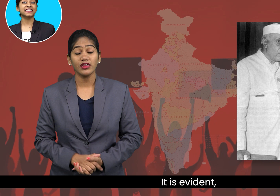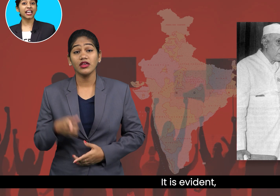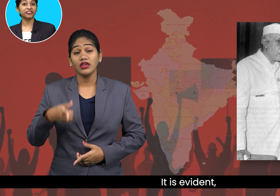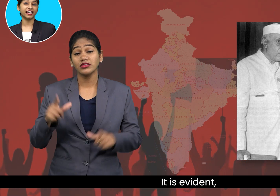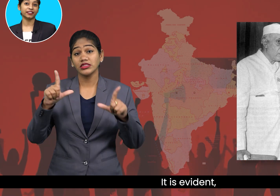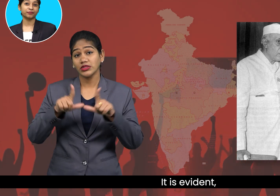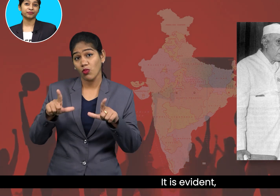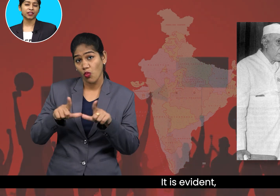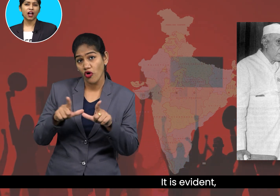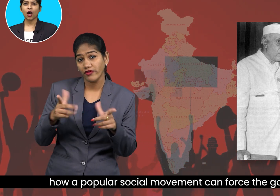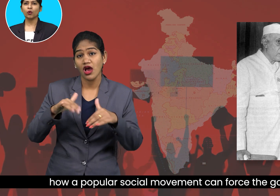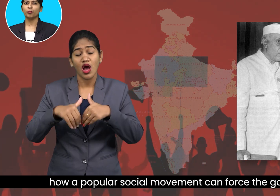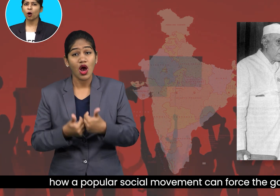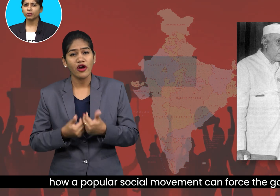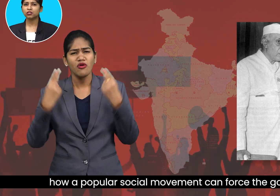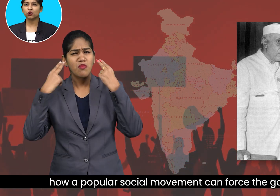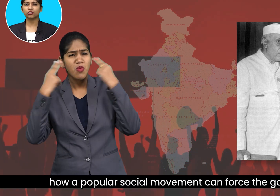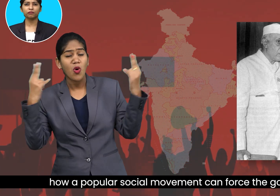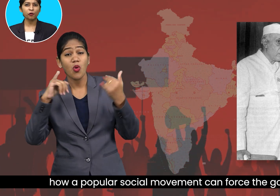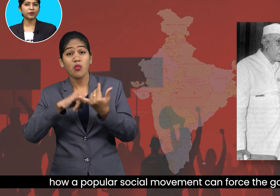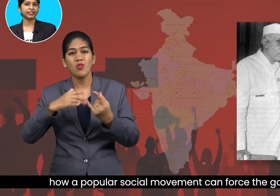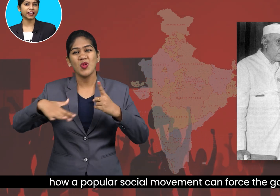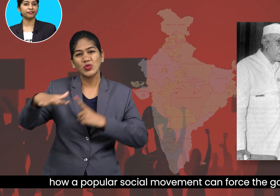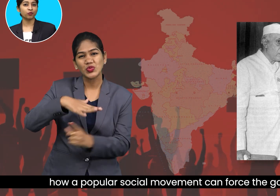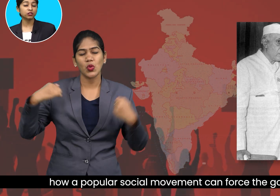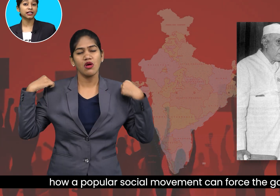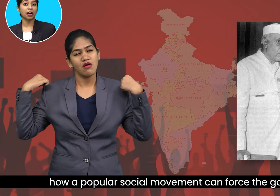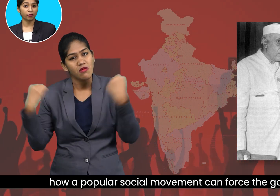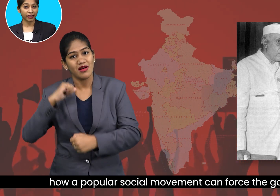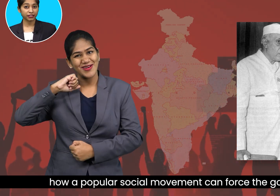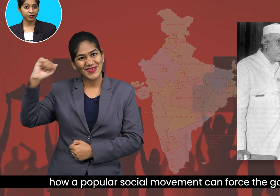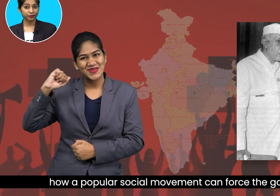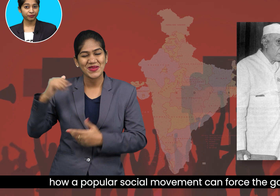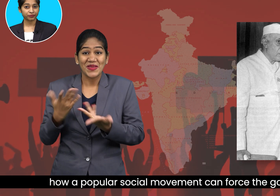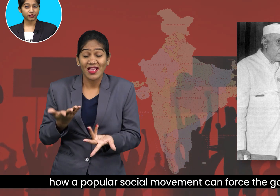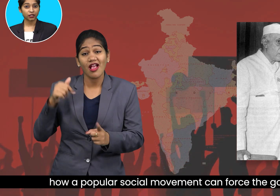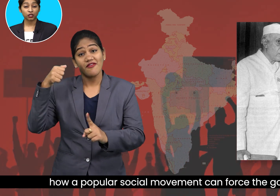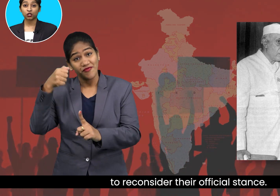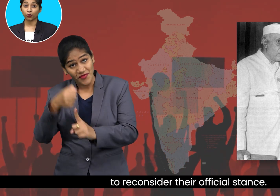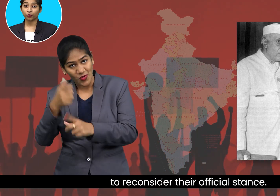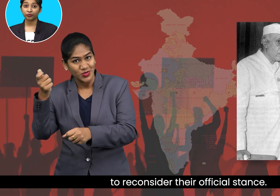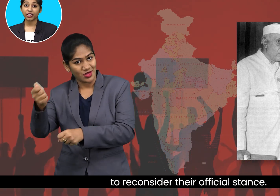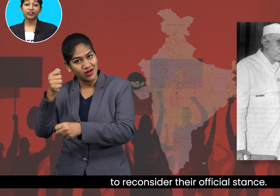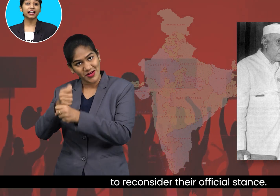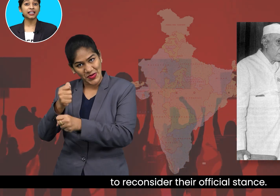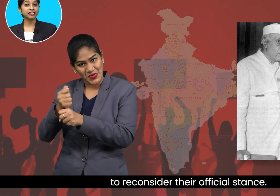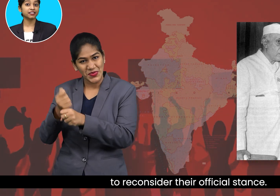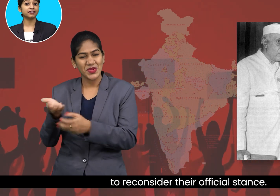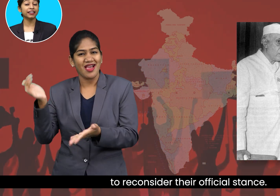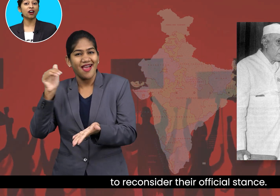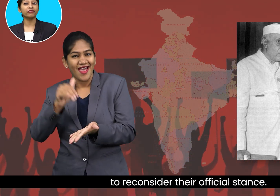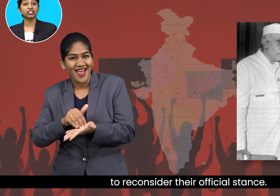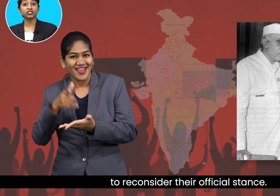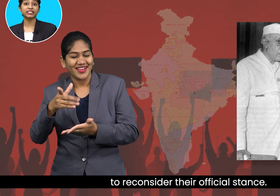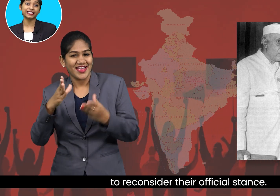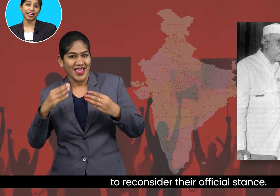It is evident how a popular social movement can force the government to reconsider